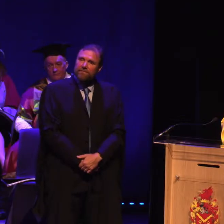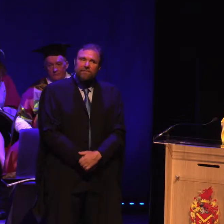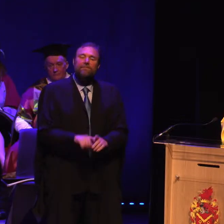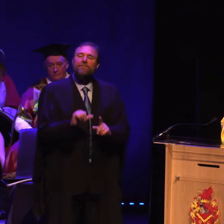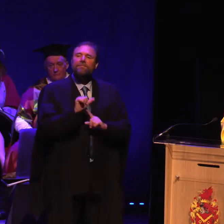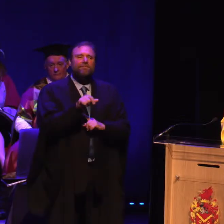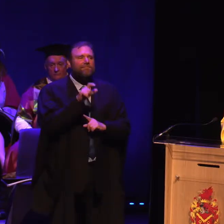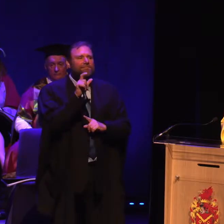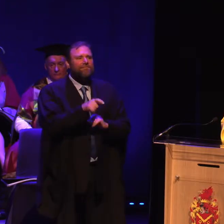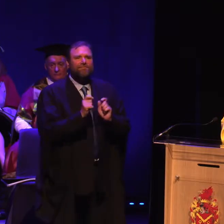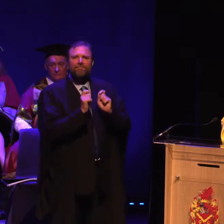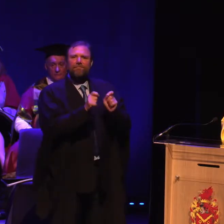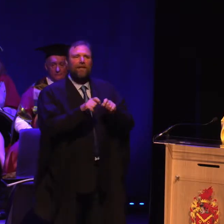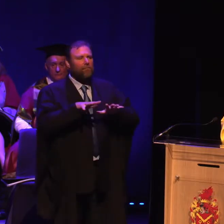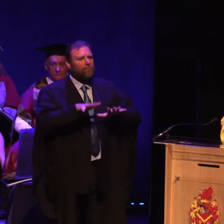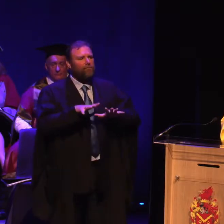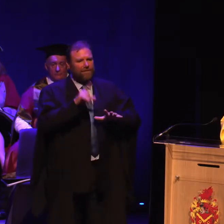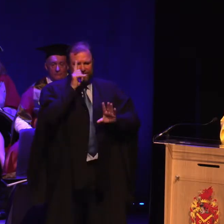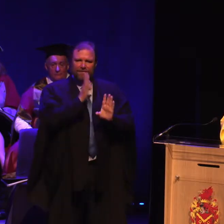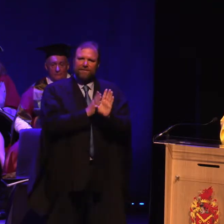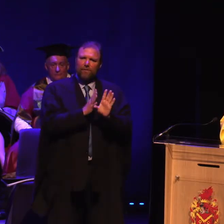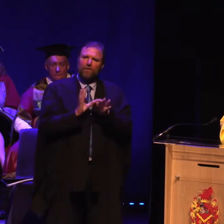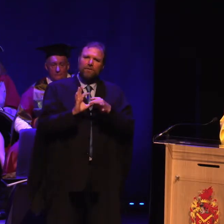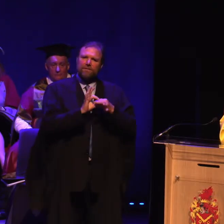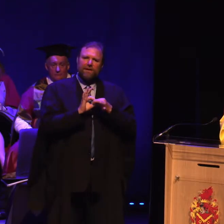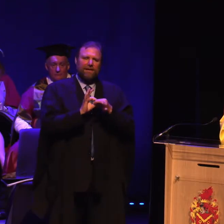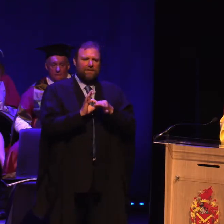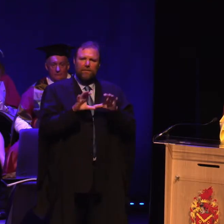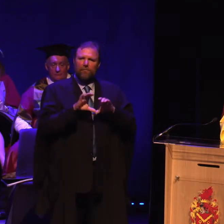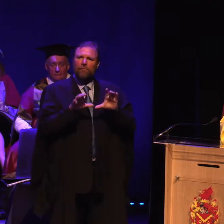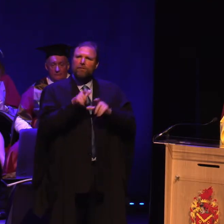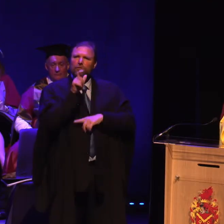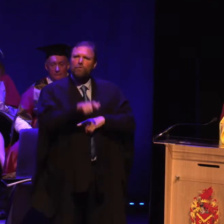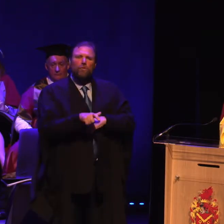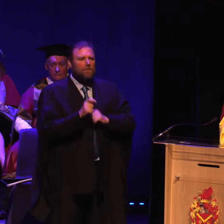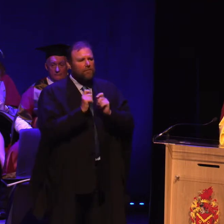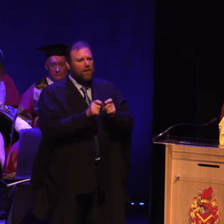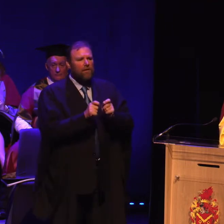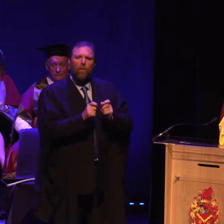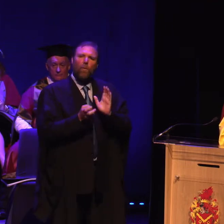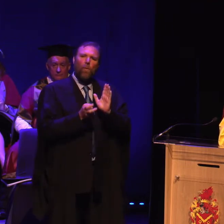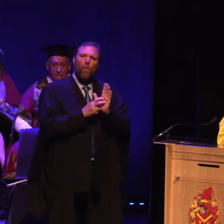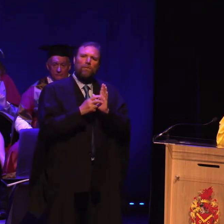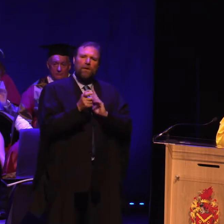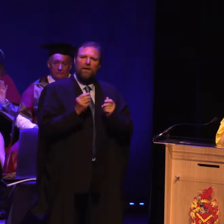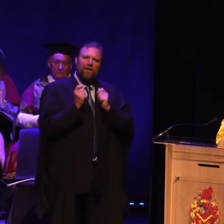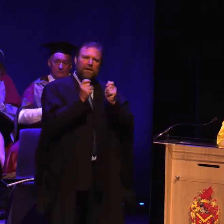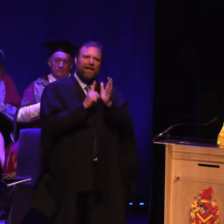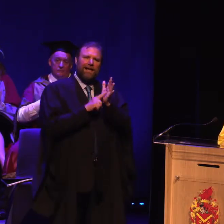The next students awarded the British Psychological Society Branch Student Prize, Warda Abida Nazir.